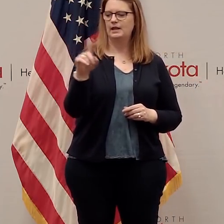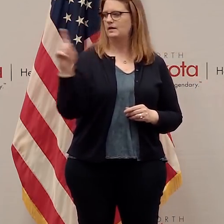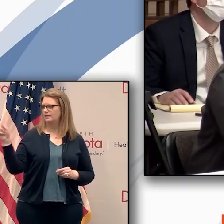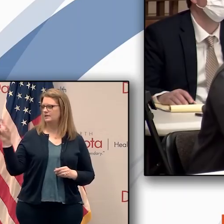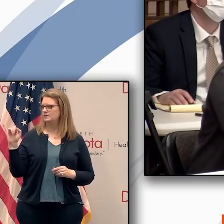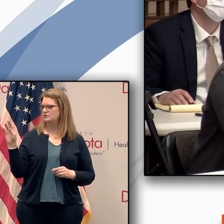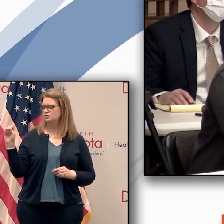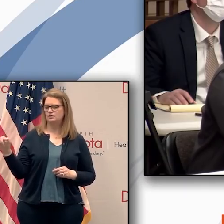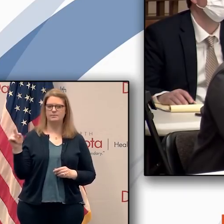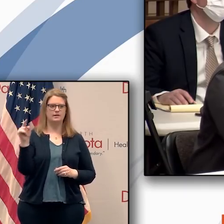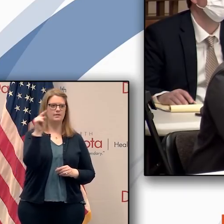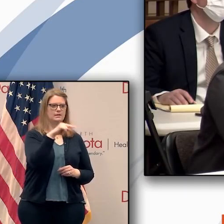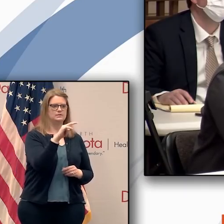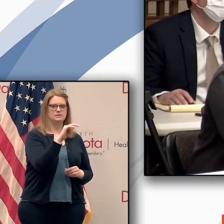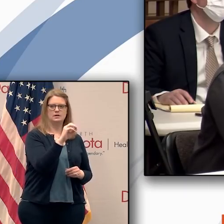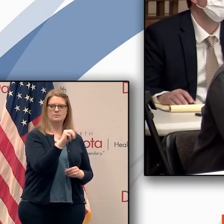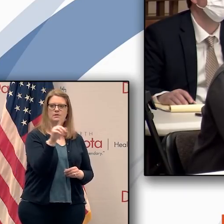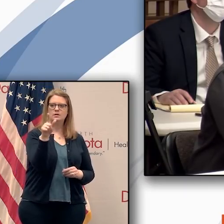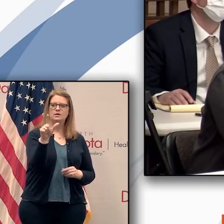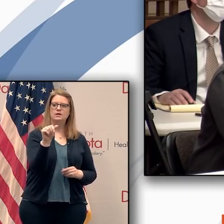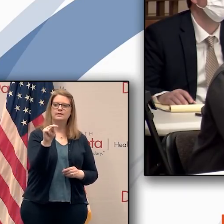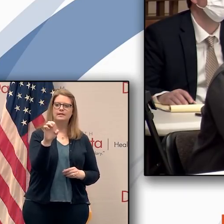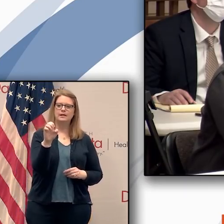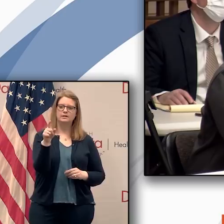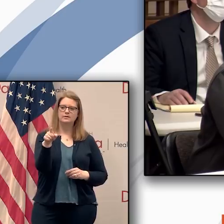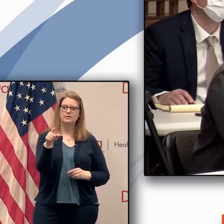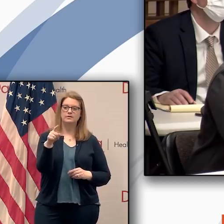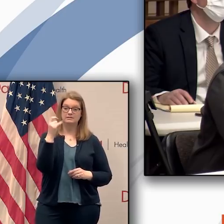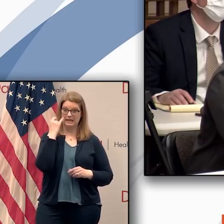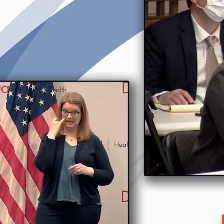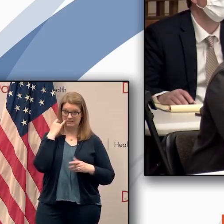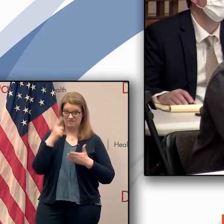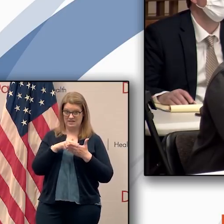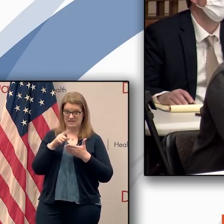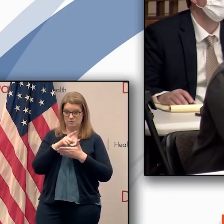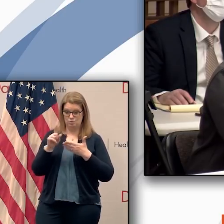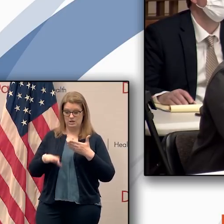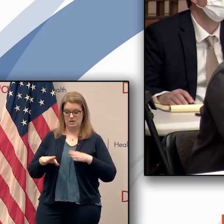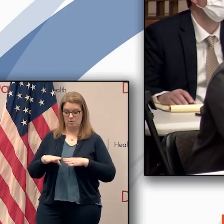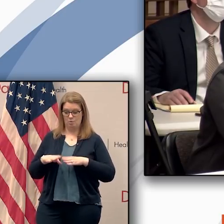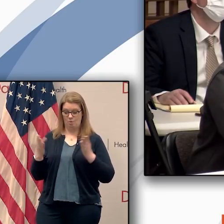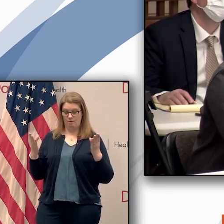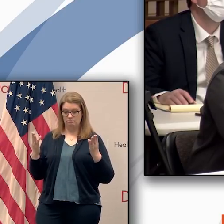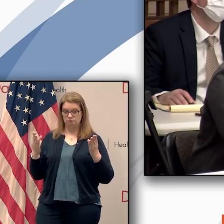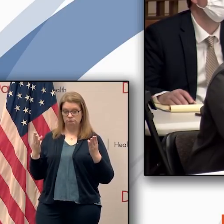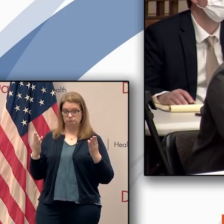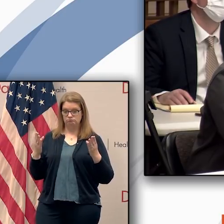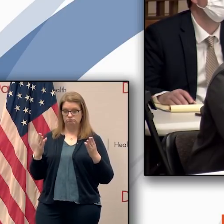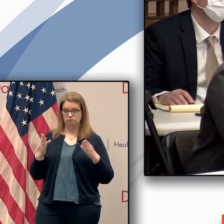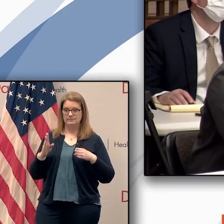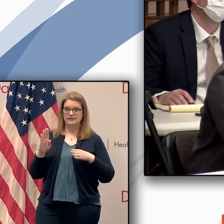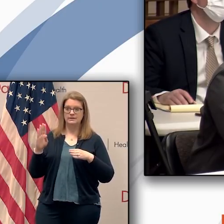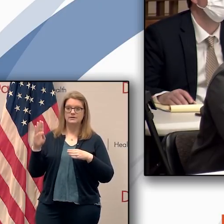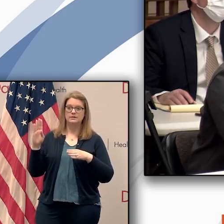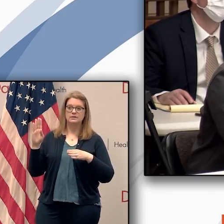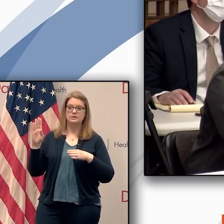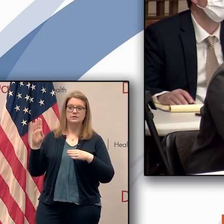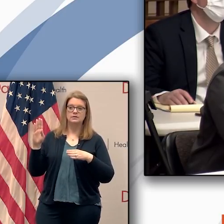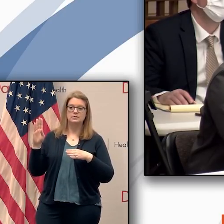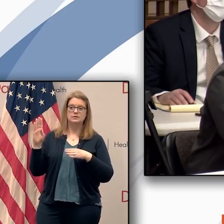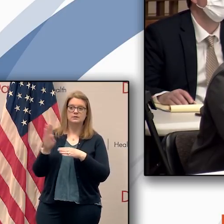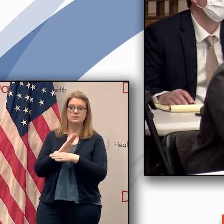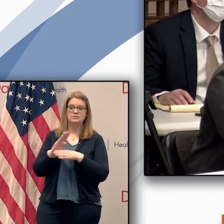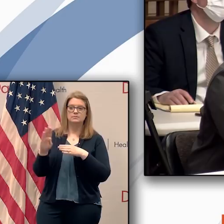Jeremy, and then Tom. Governor, if we are allowed to reopen this weekend, will businesses still be able to receive